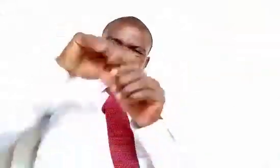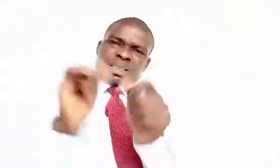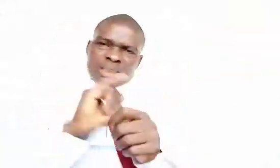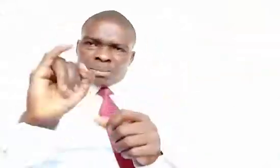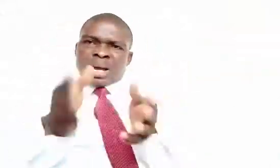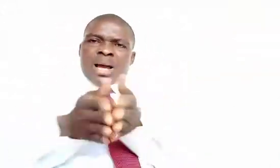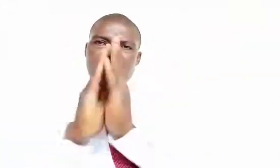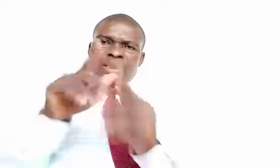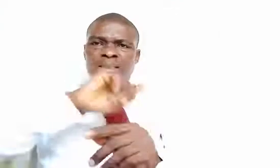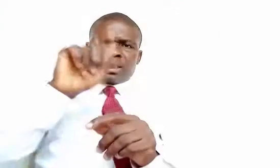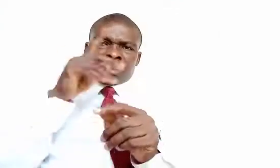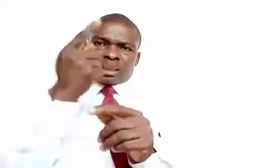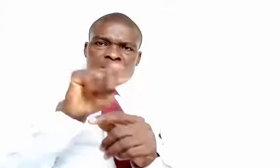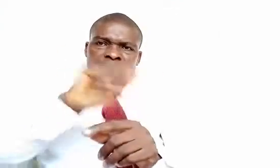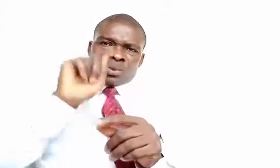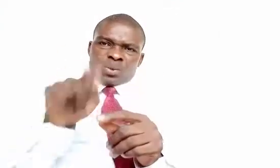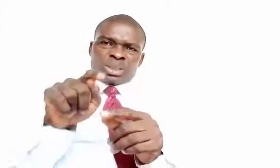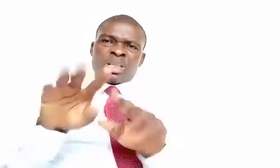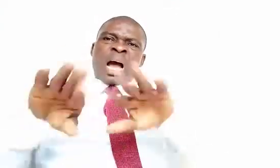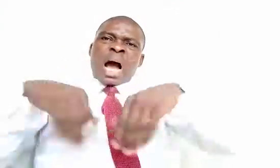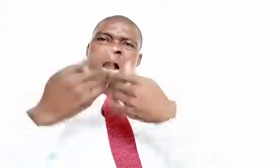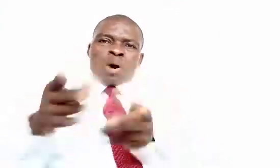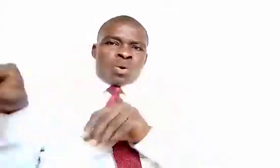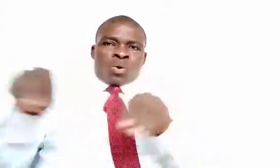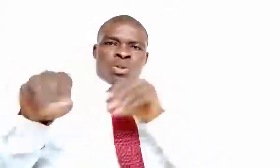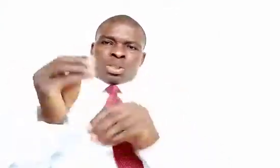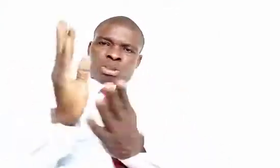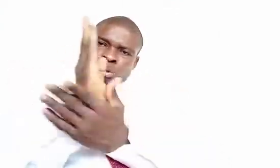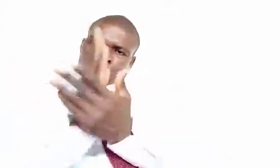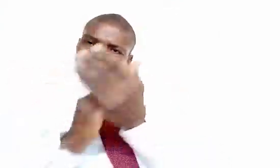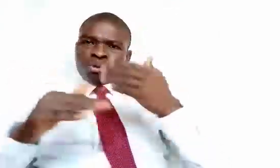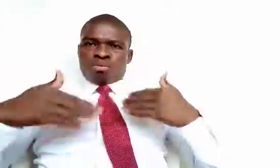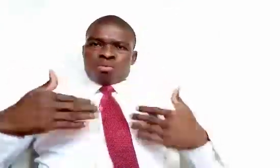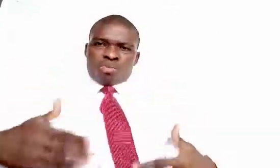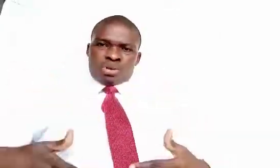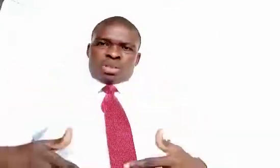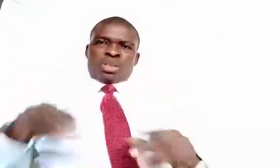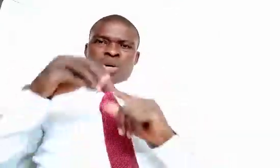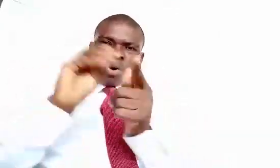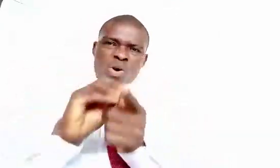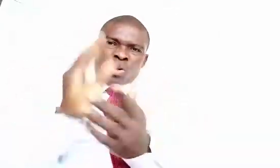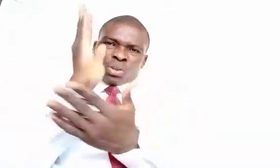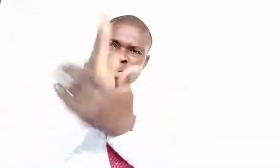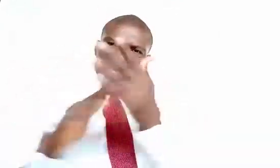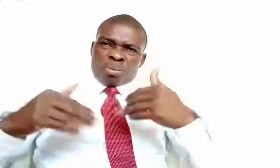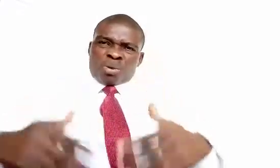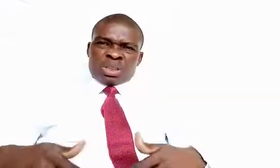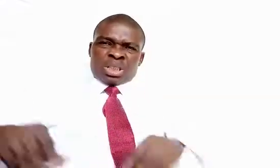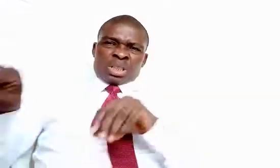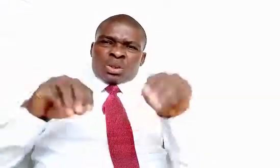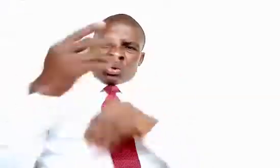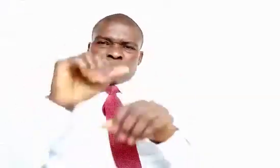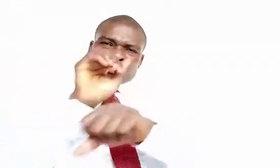the question, how does or did somebody or something perform an action, or how is an action performed in